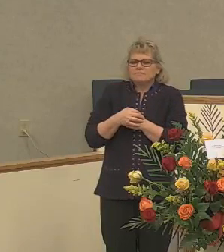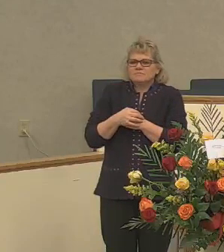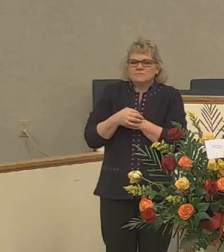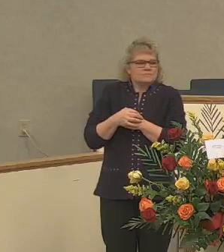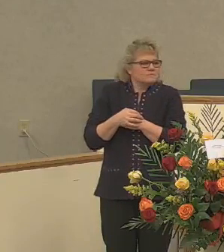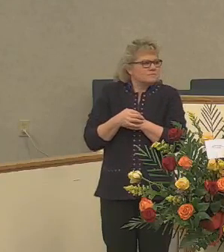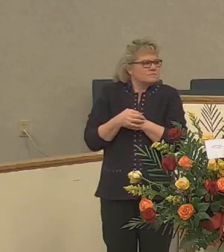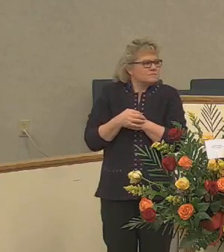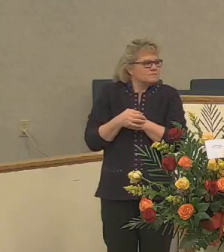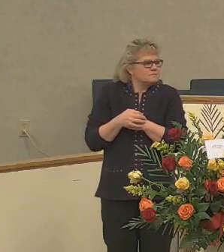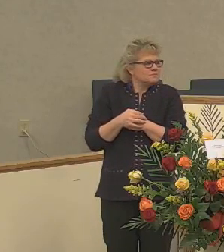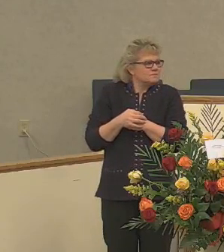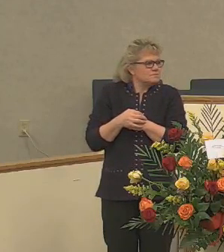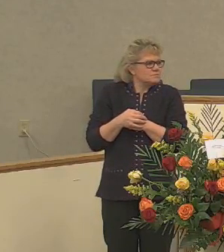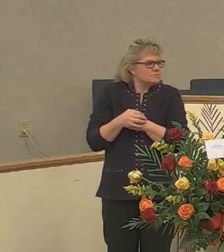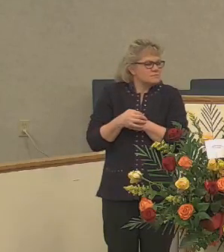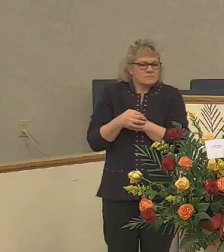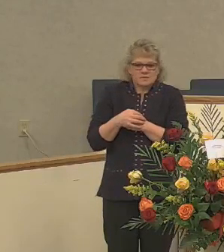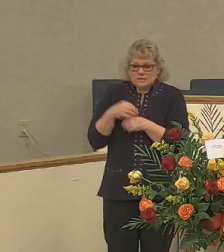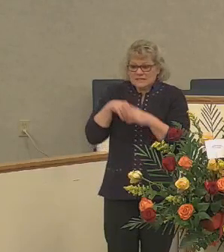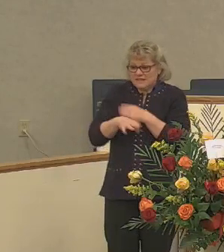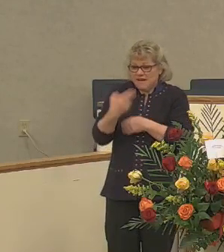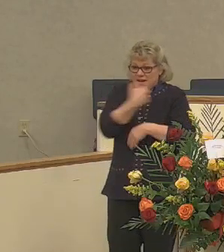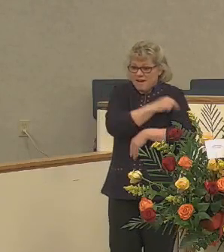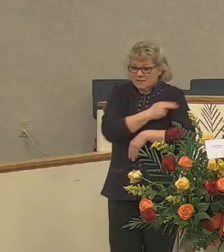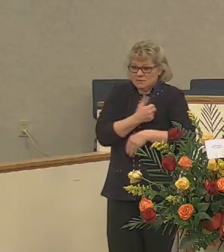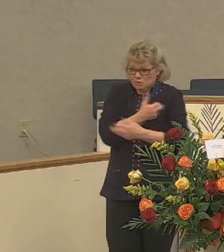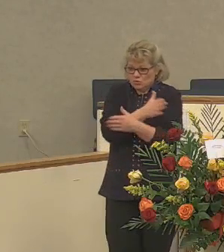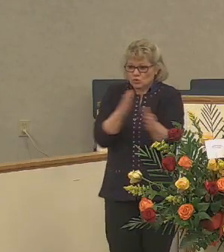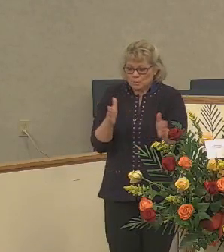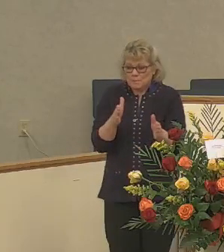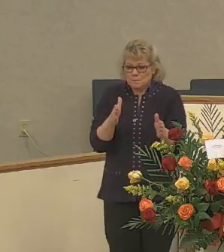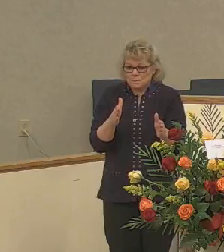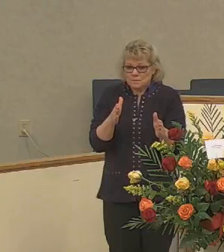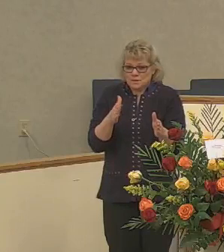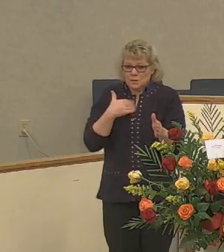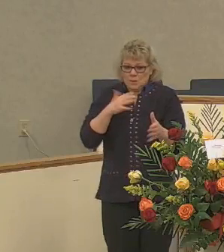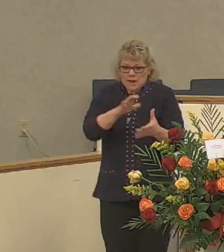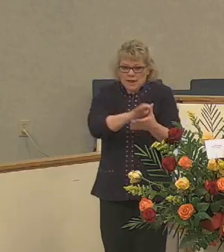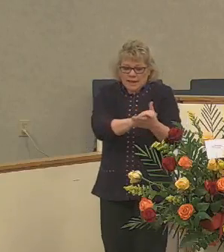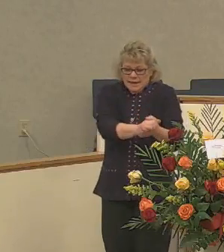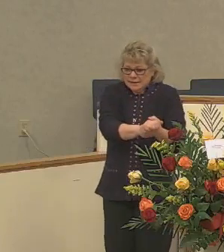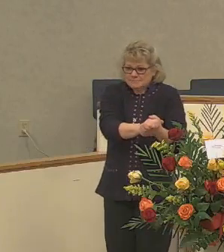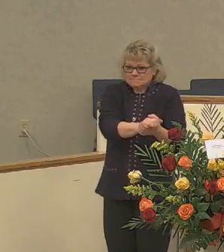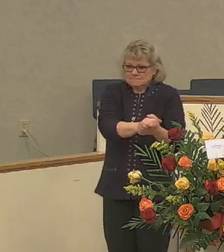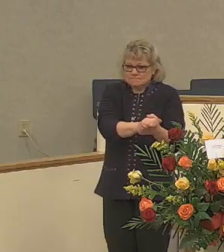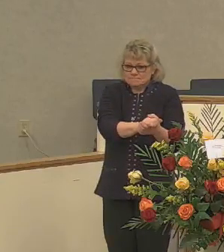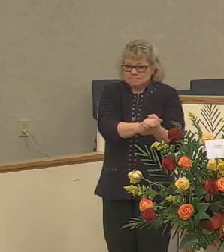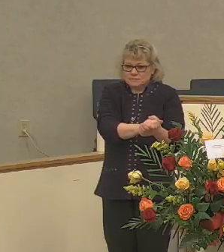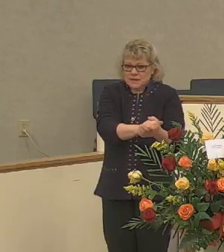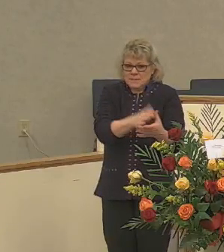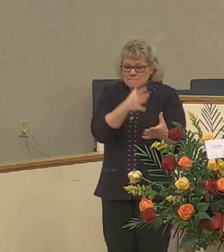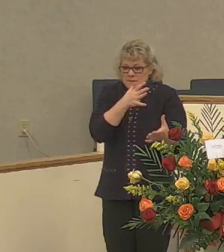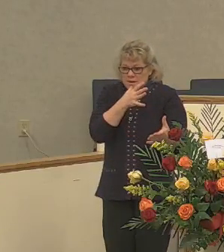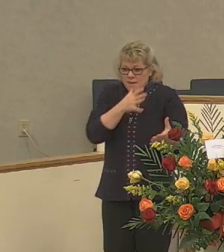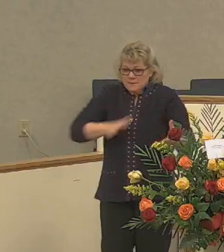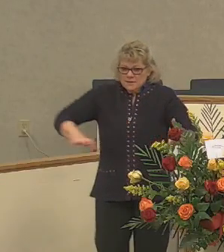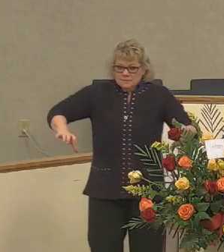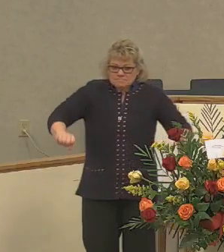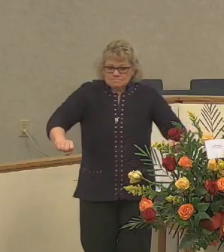highlighted there in the hospital room when I held his hand and my mom held the